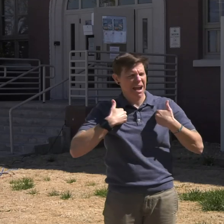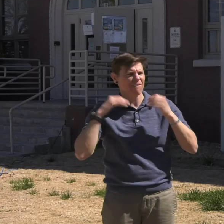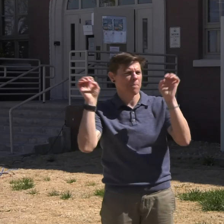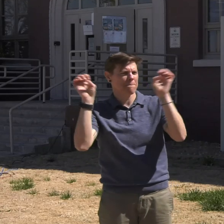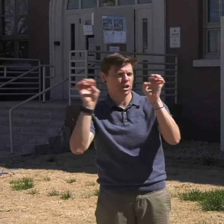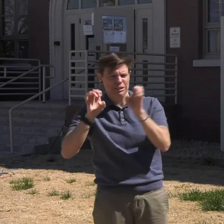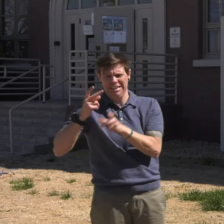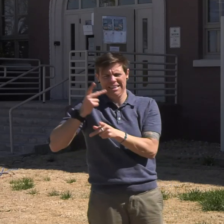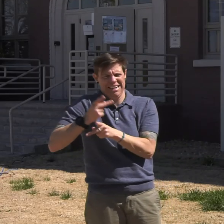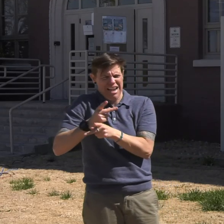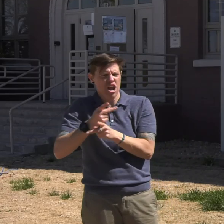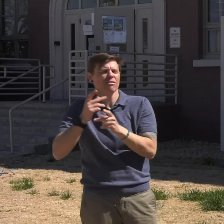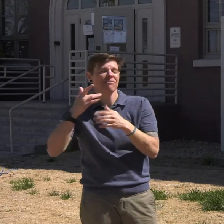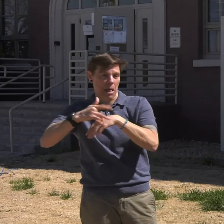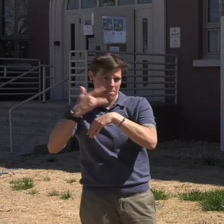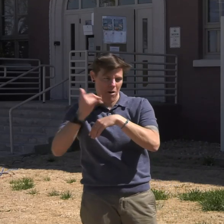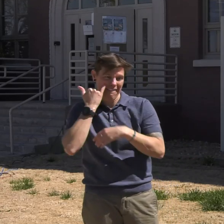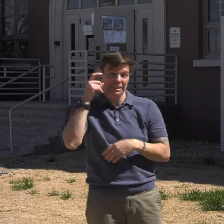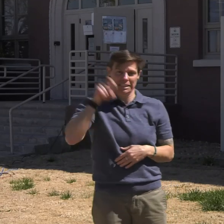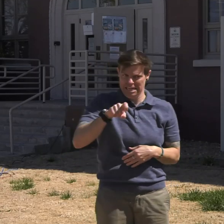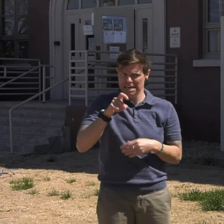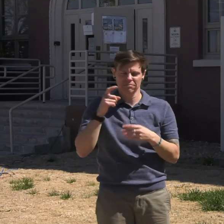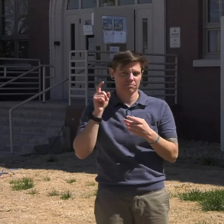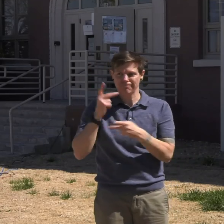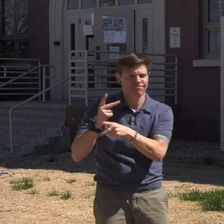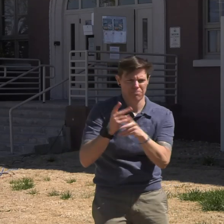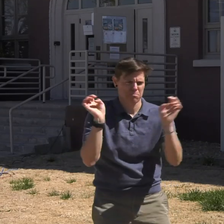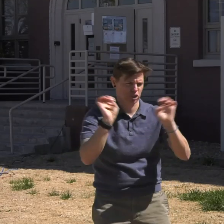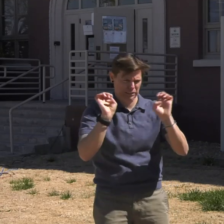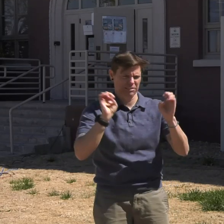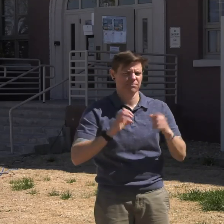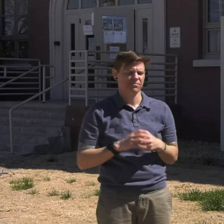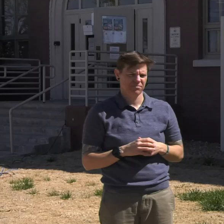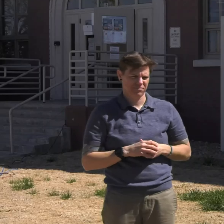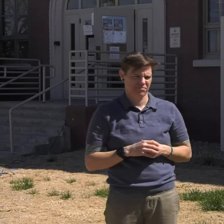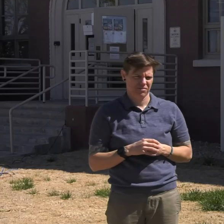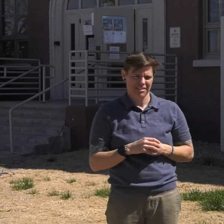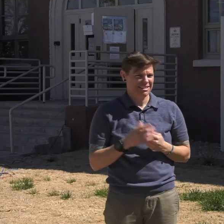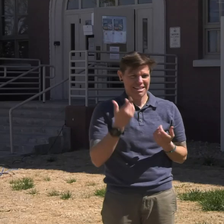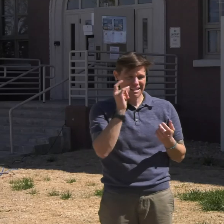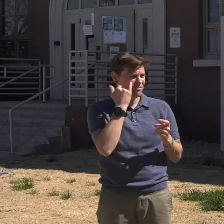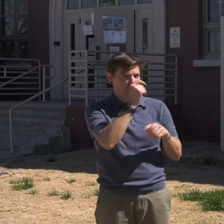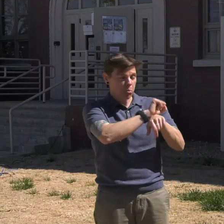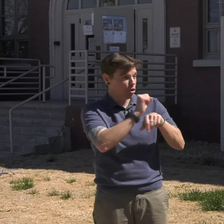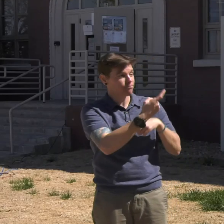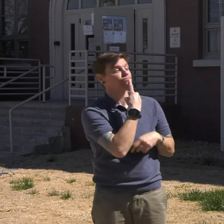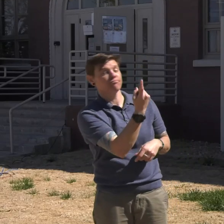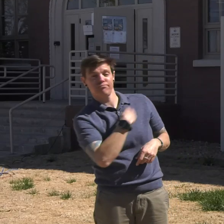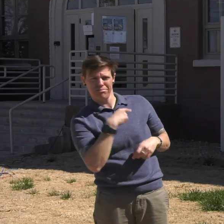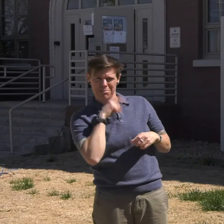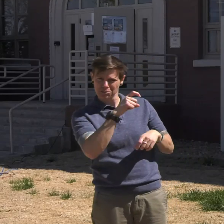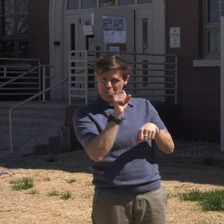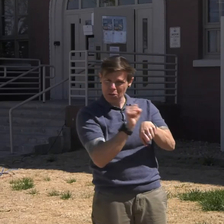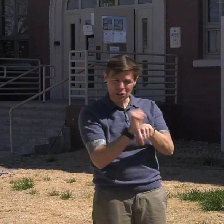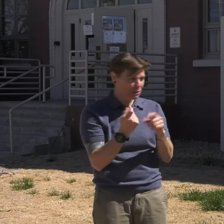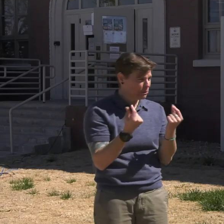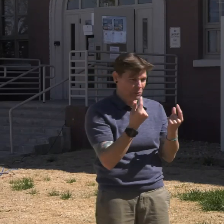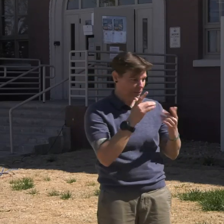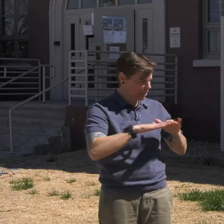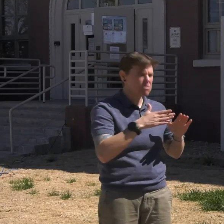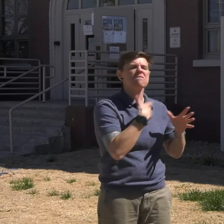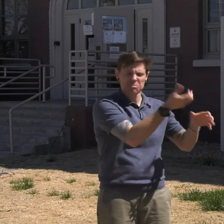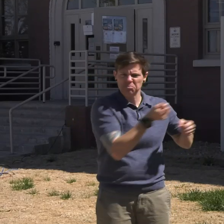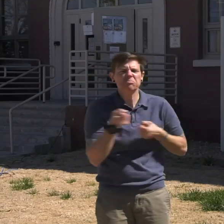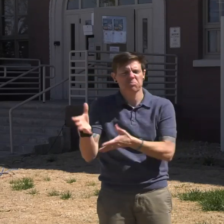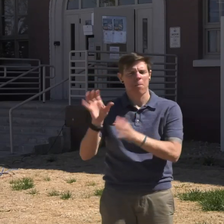is only to be used for folks who have to work, right? When staying home is not a choice, we know that staying home is a luxury for a lot of people.